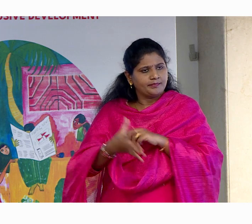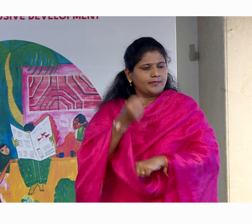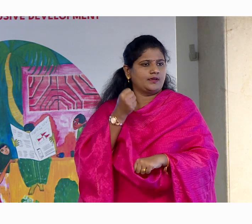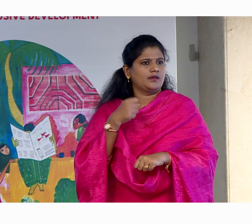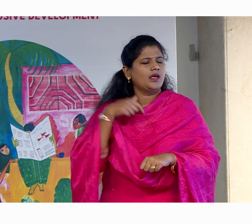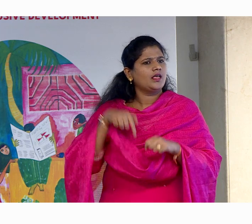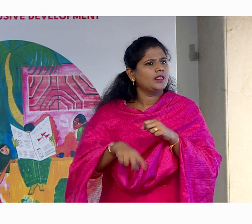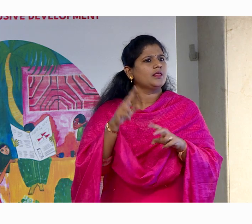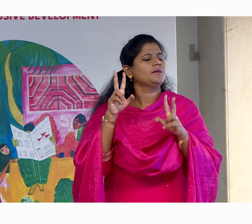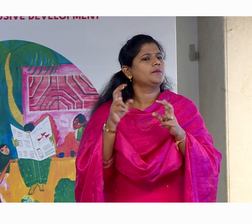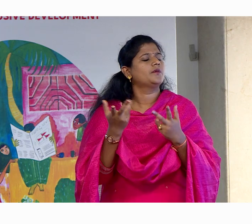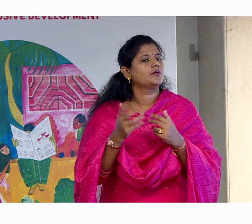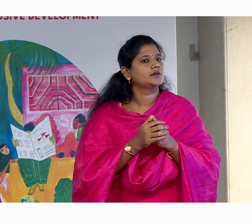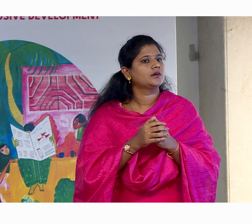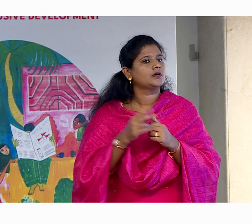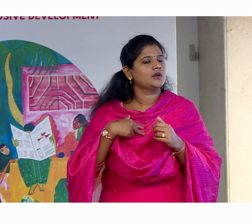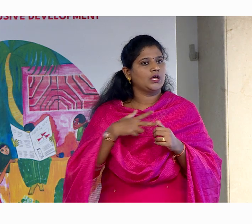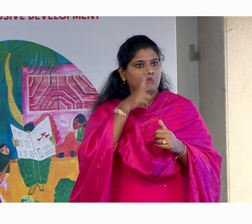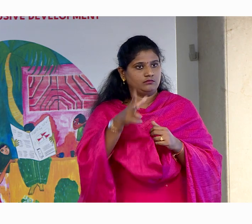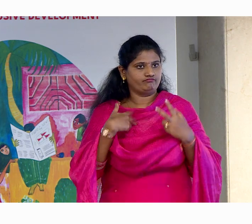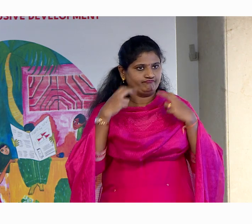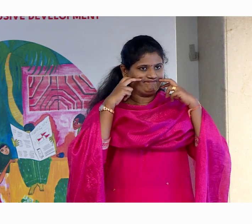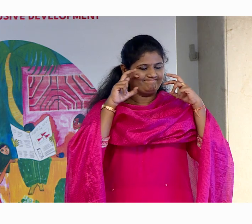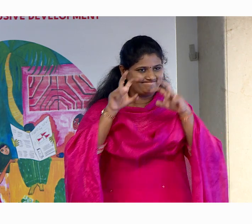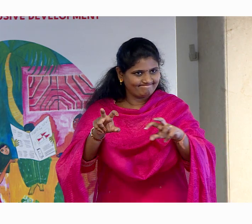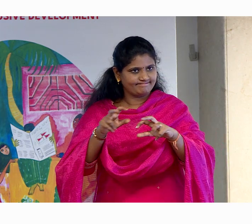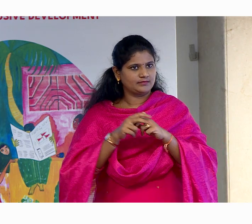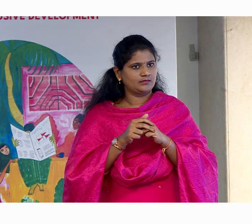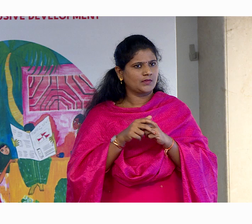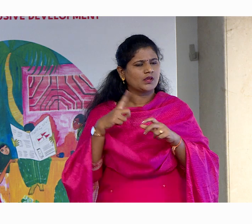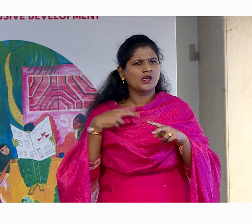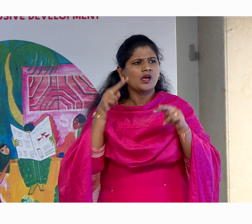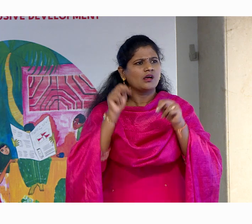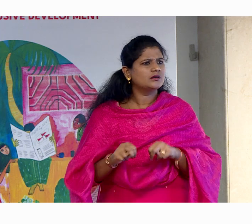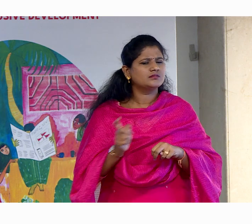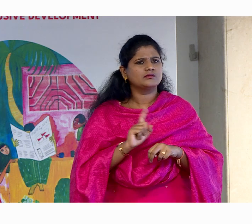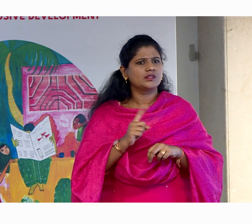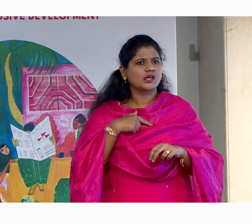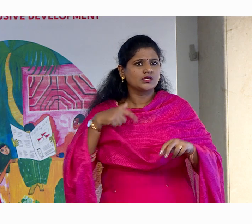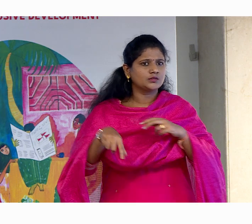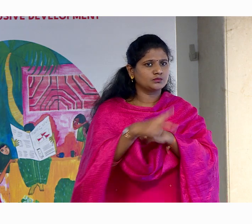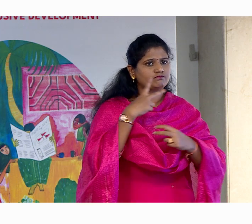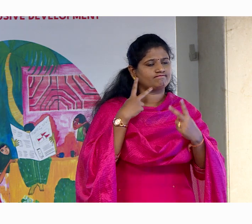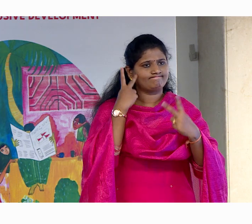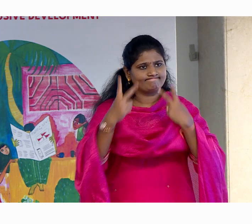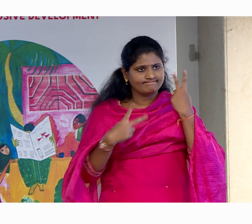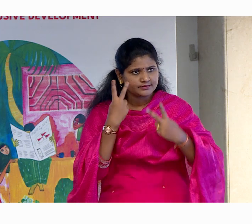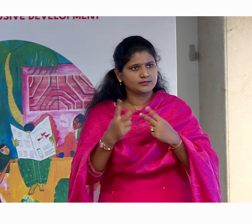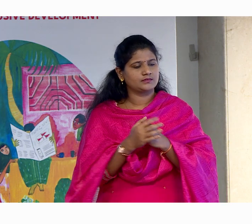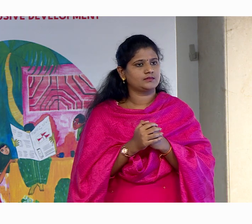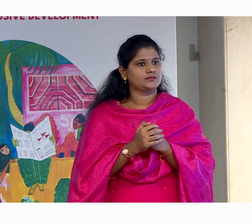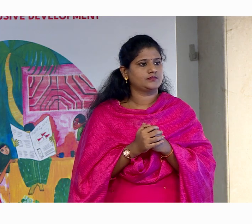this is that when we talked and watched the clinicians, we didn't necessarily find research evidence being quoted as